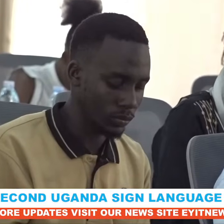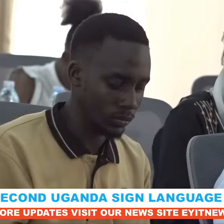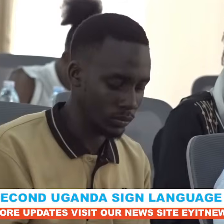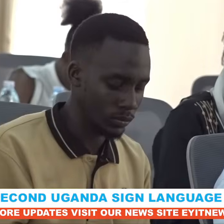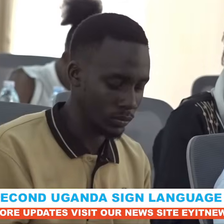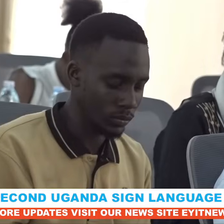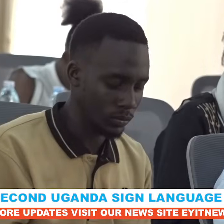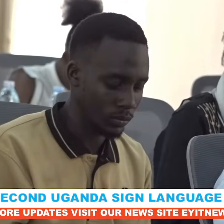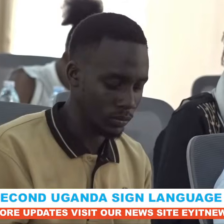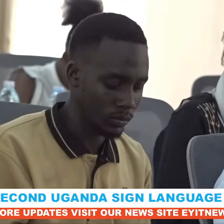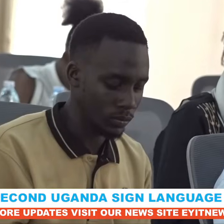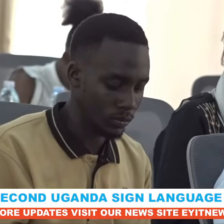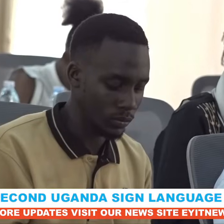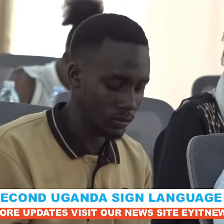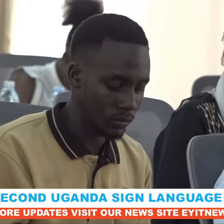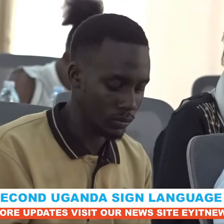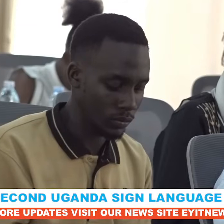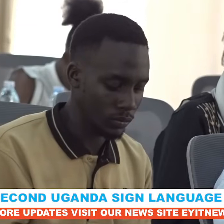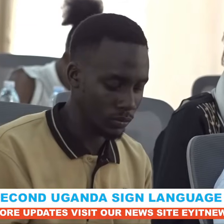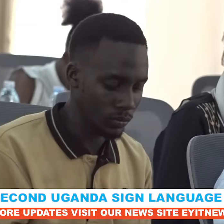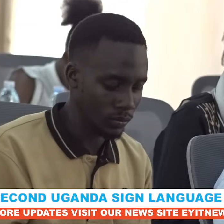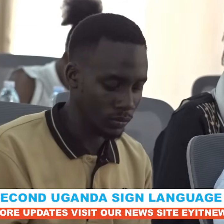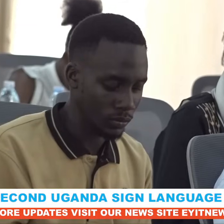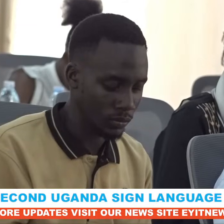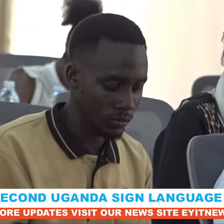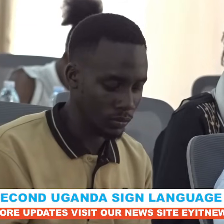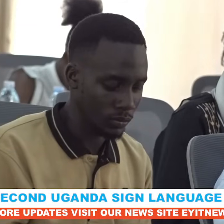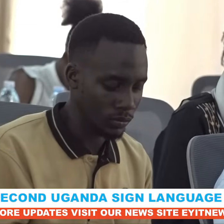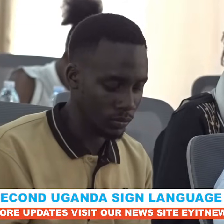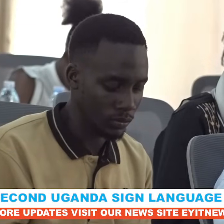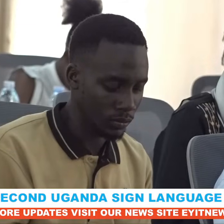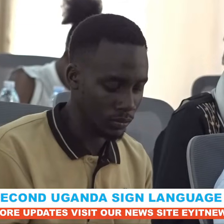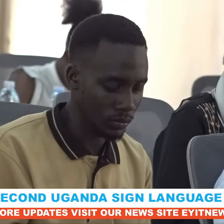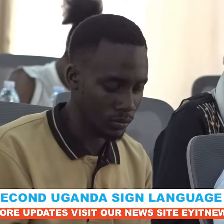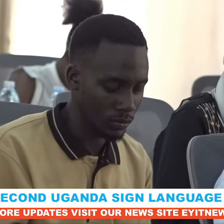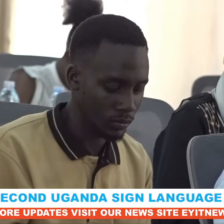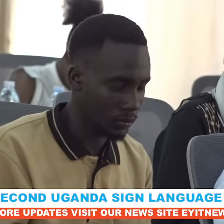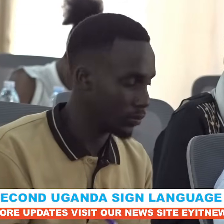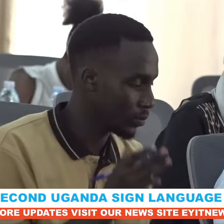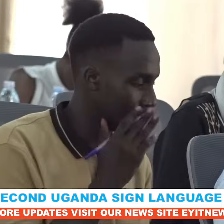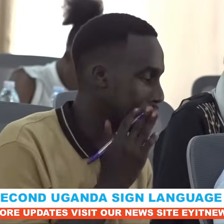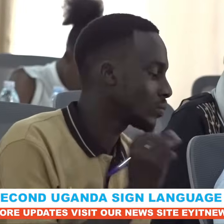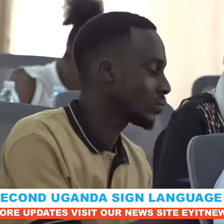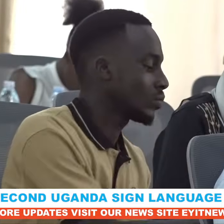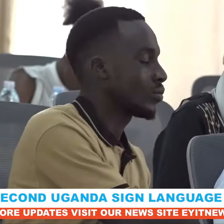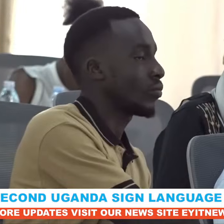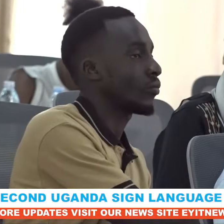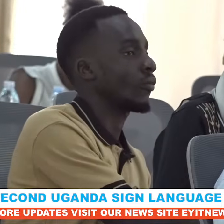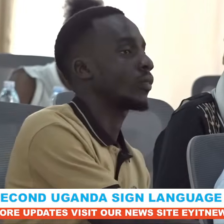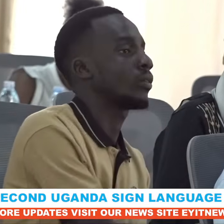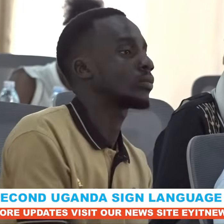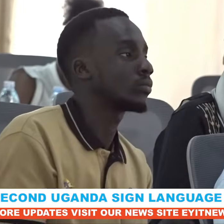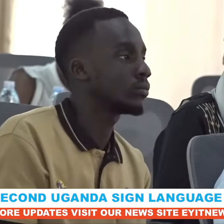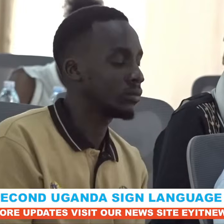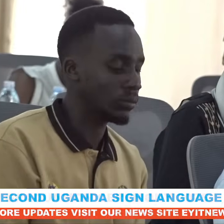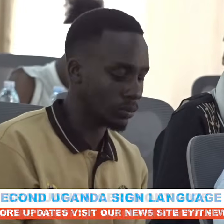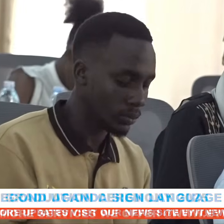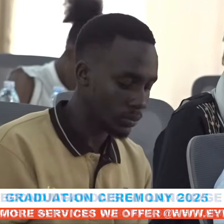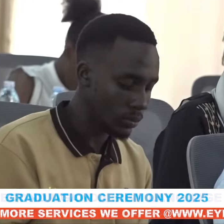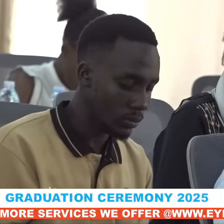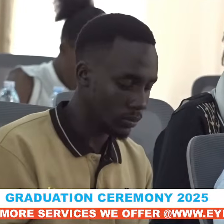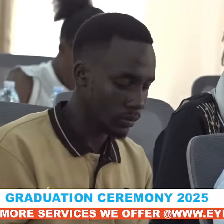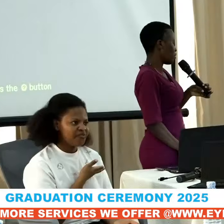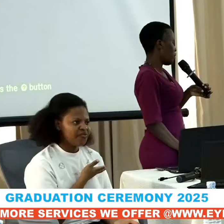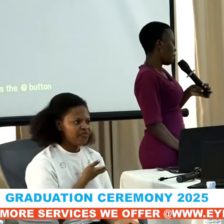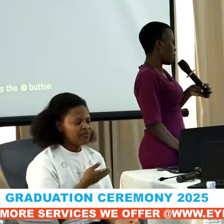find a person is blind, then the leg, then the arm. He or she has more than one disability.